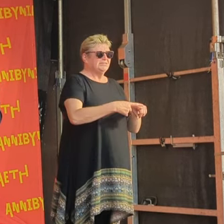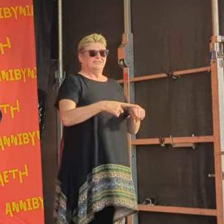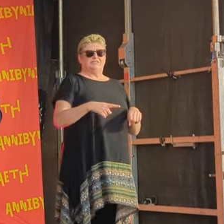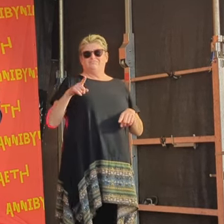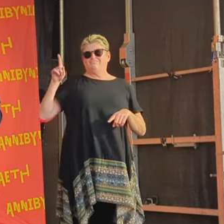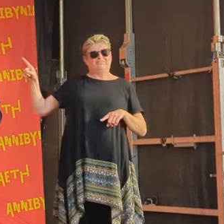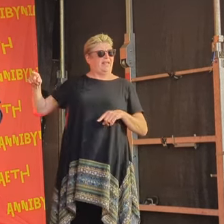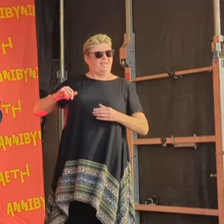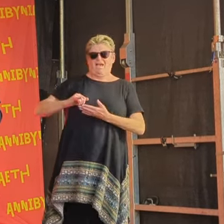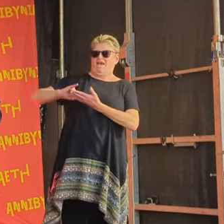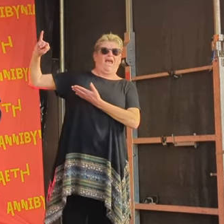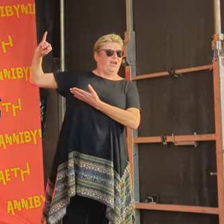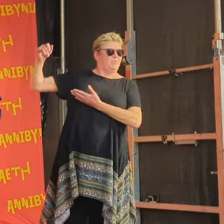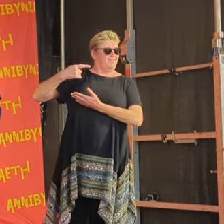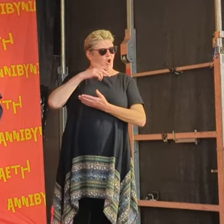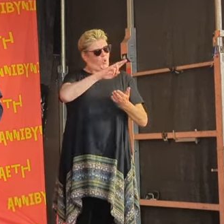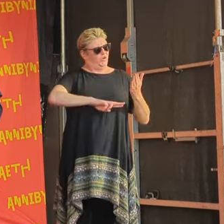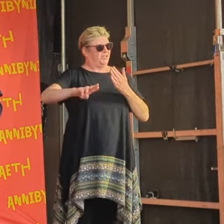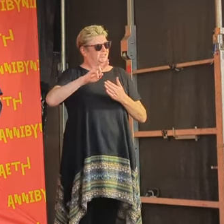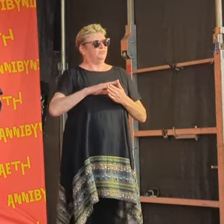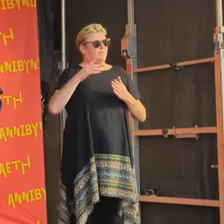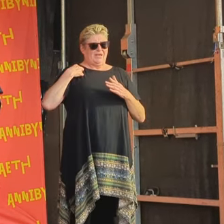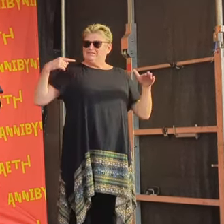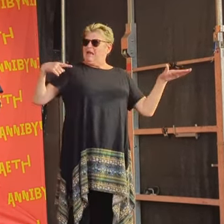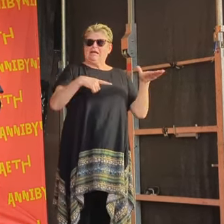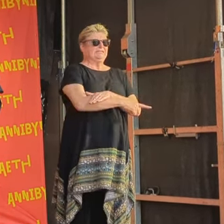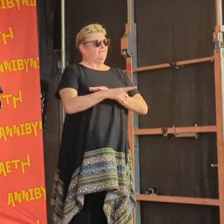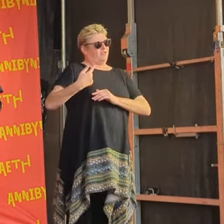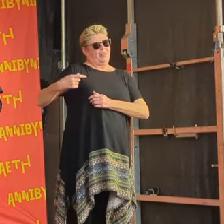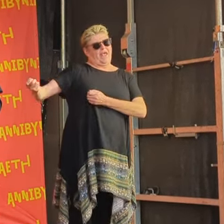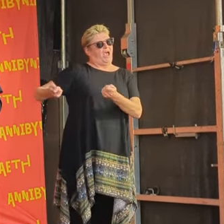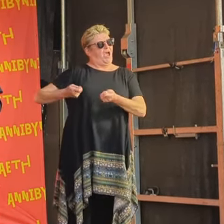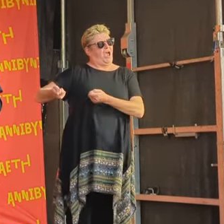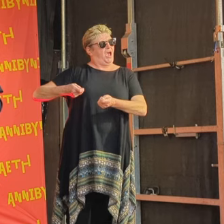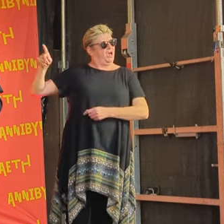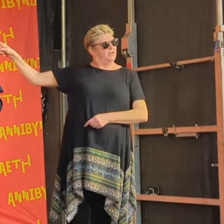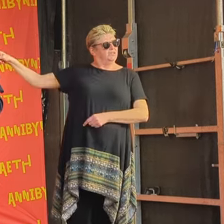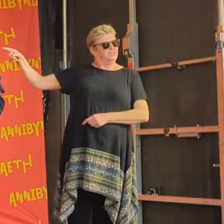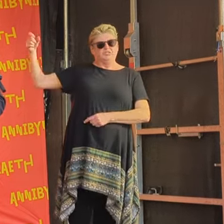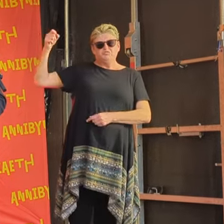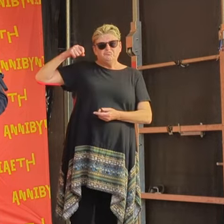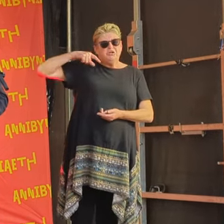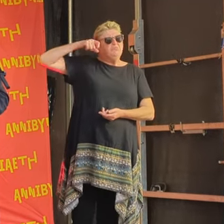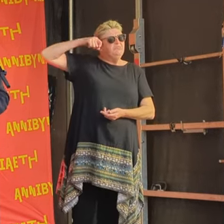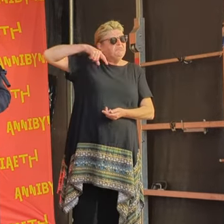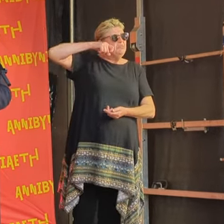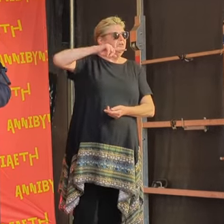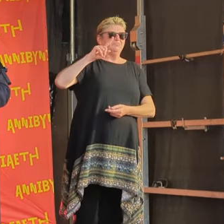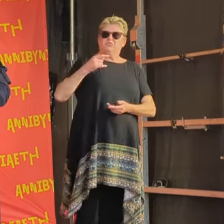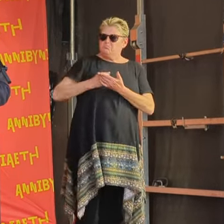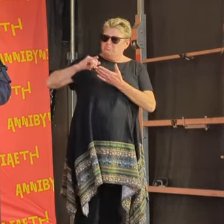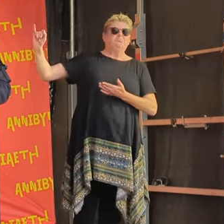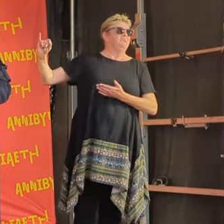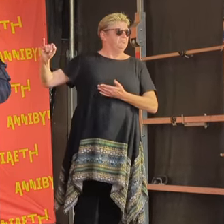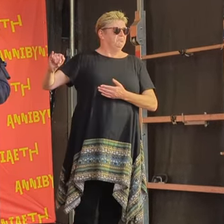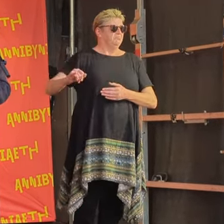are the enemy of our nation, and we must escape from their insidious grip.